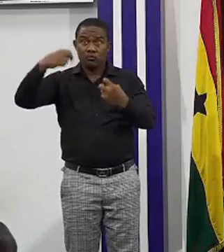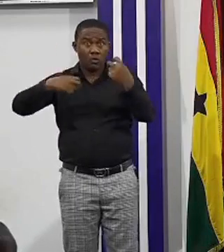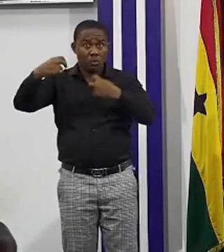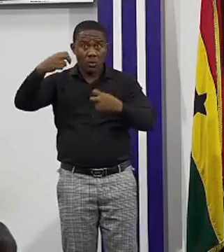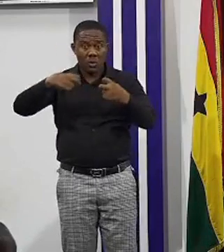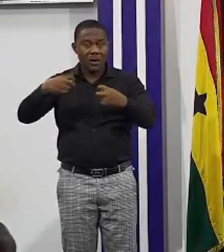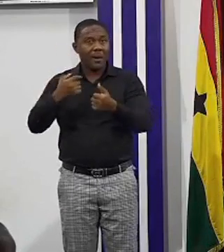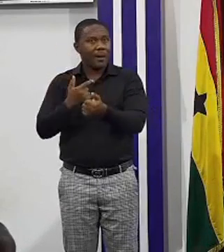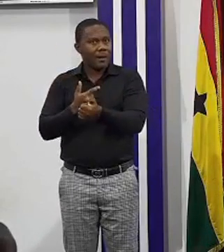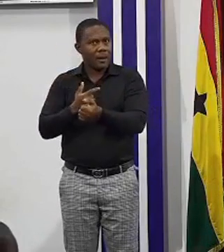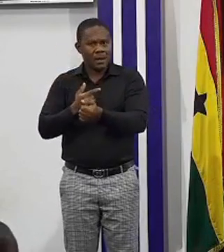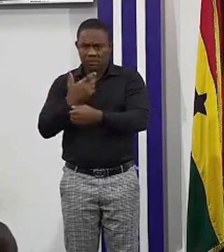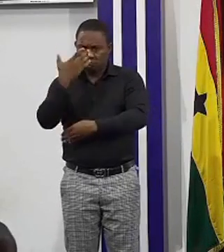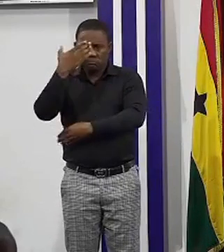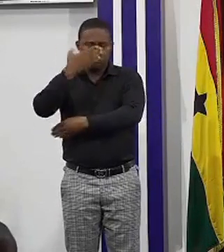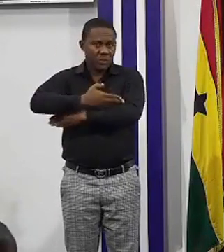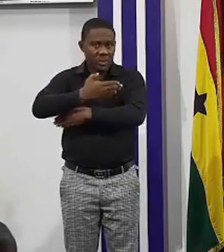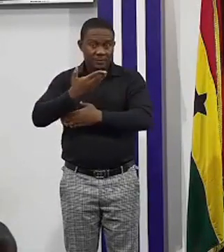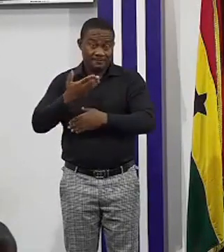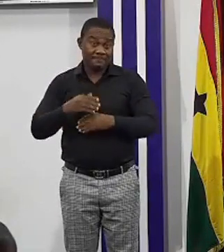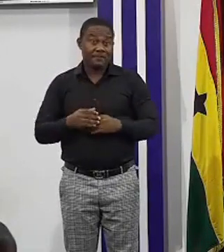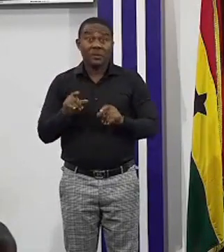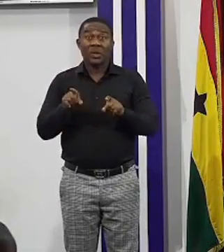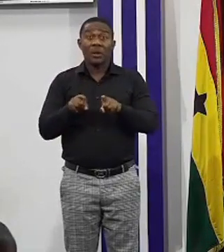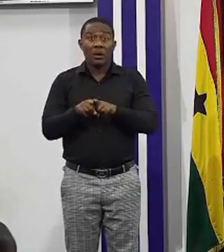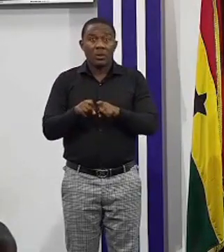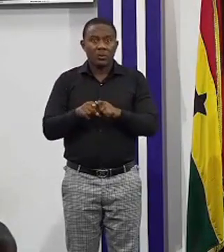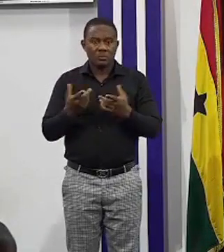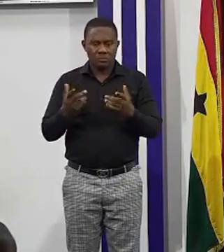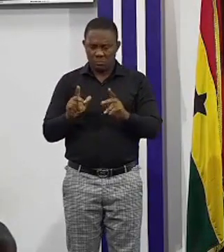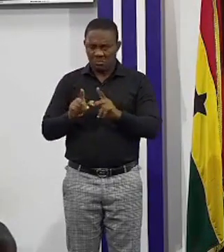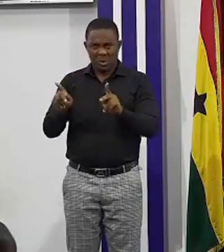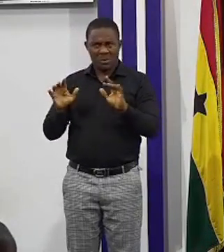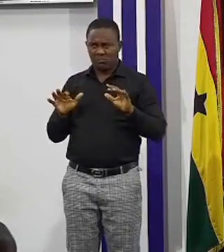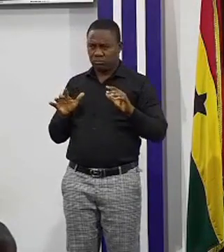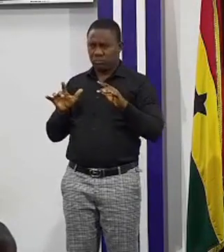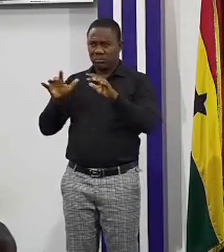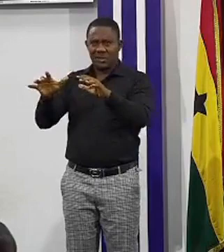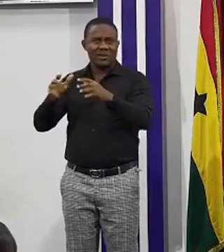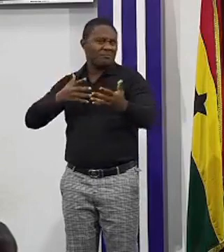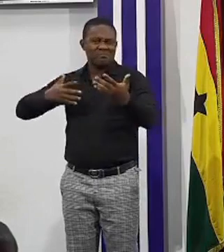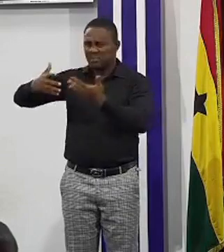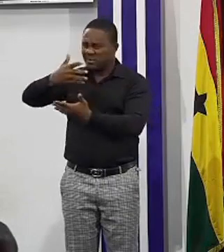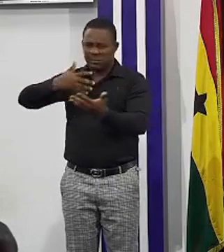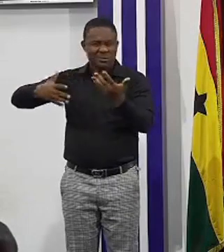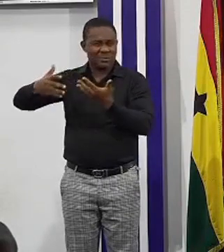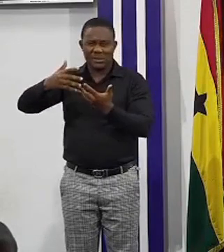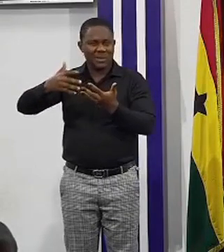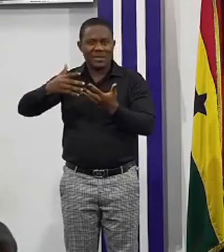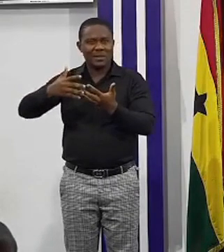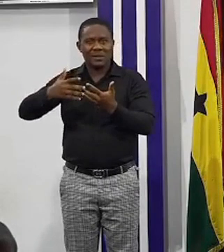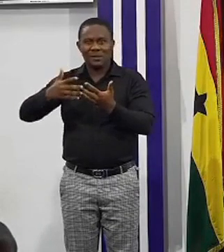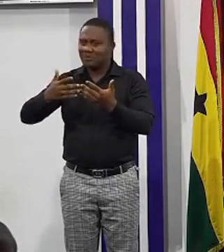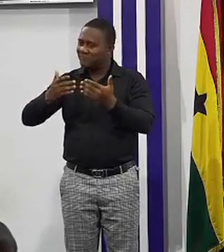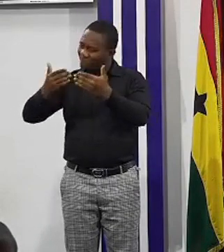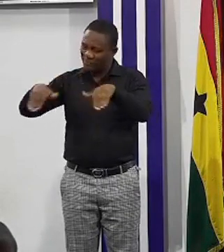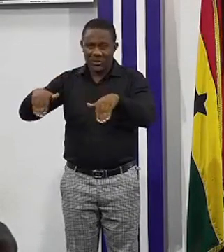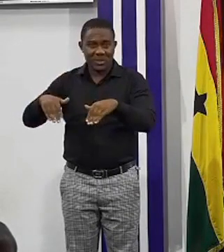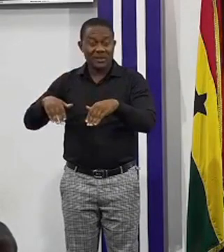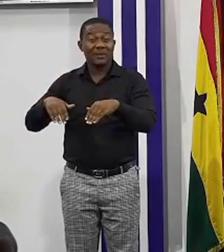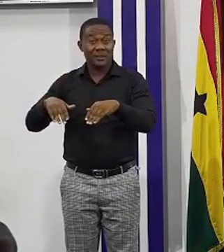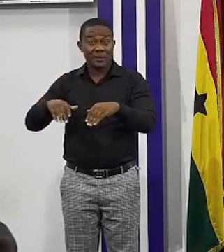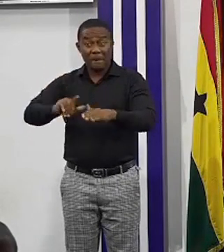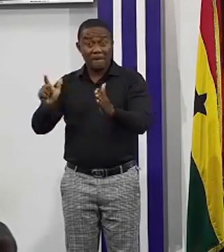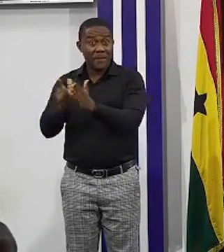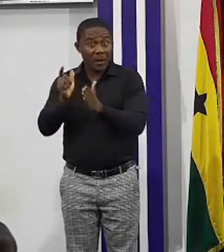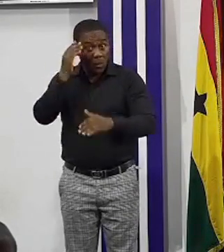of all of these public activities also to cut down, as a second layer, the kind of interactions that people generally